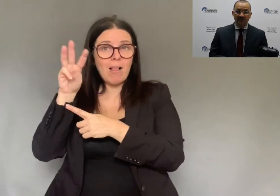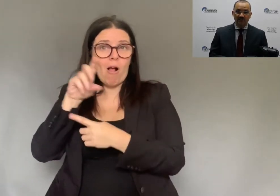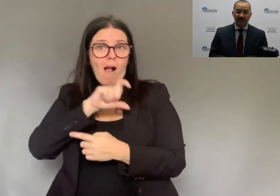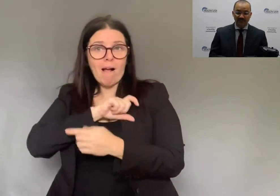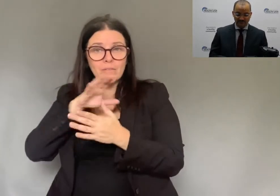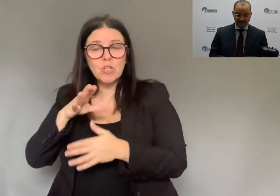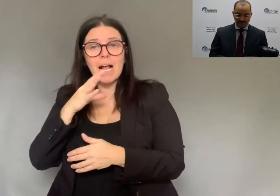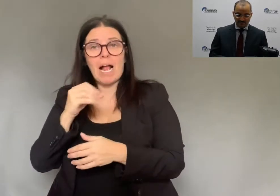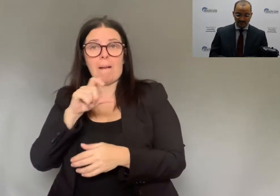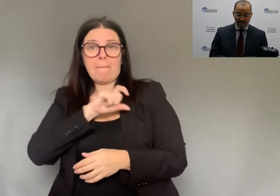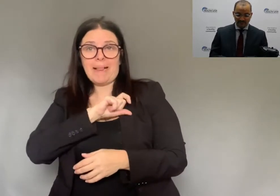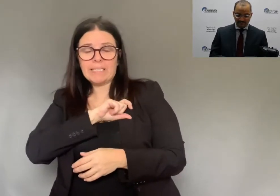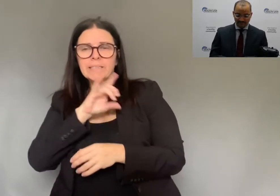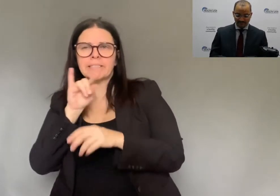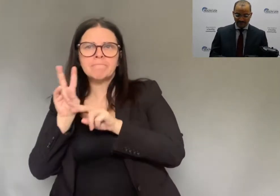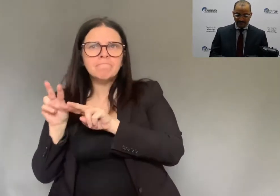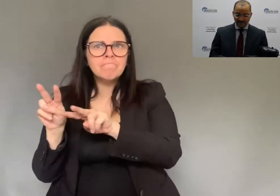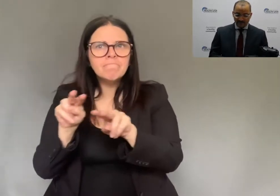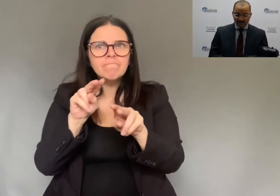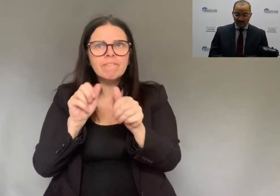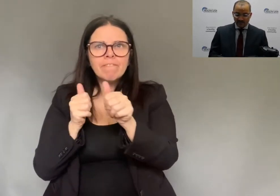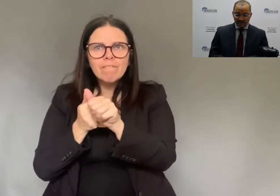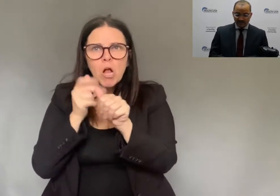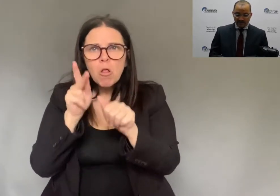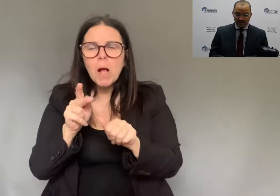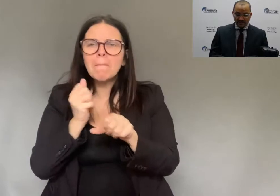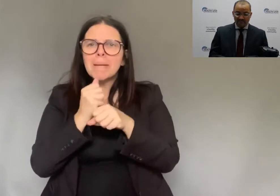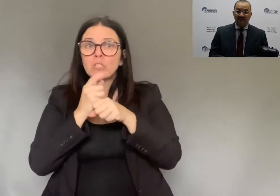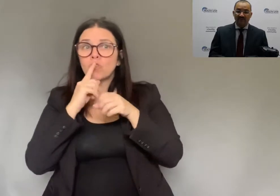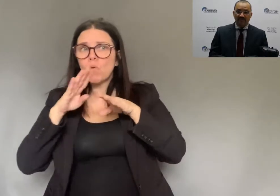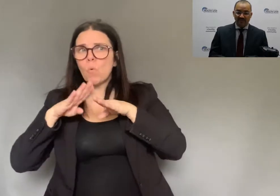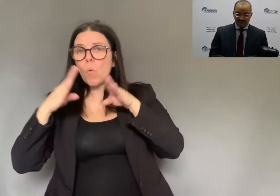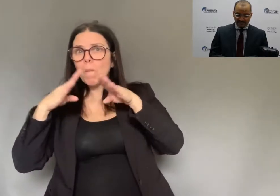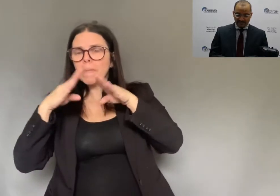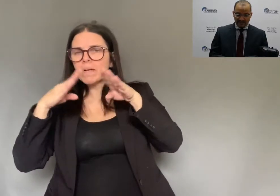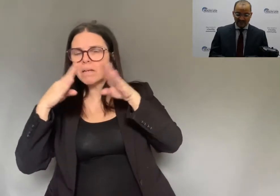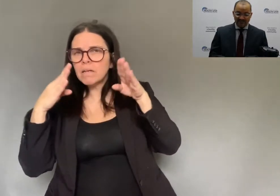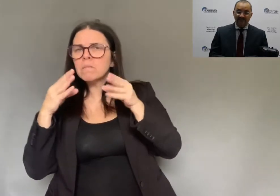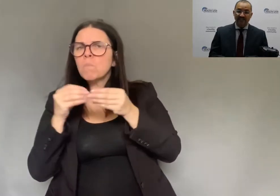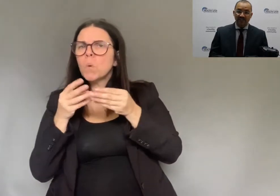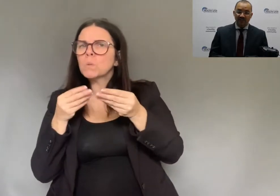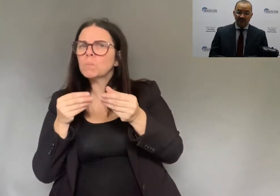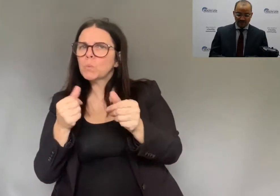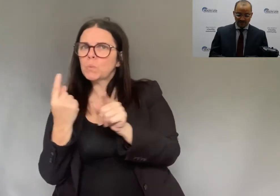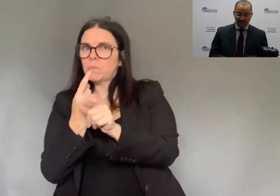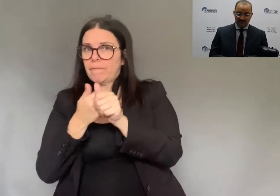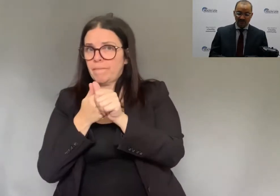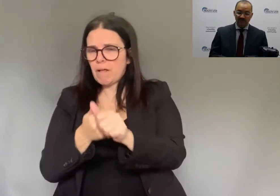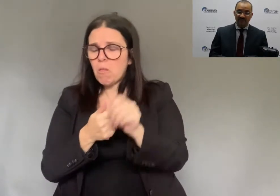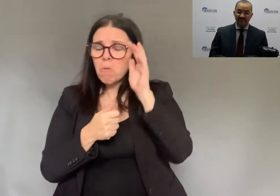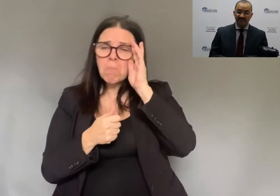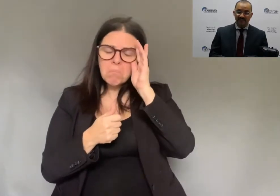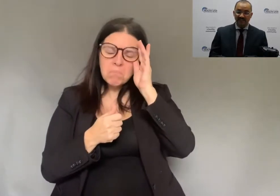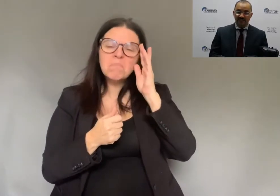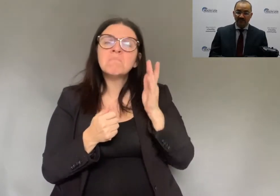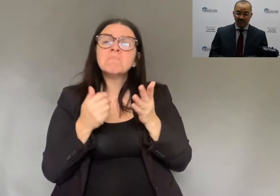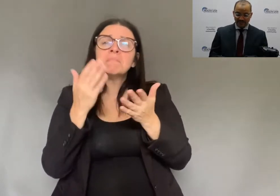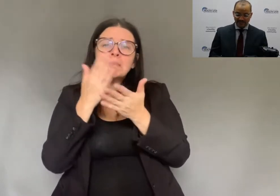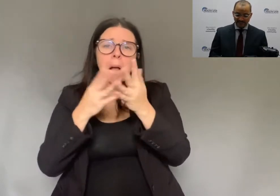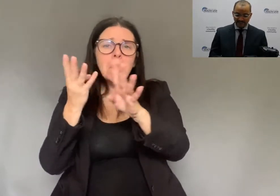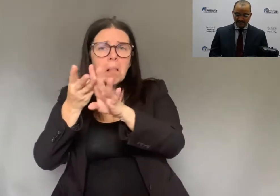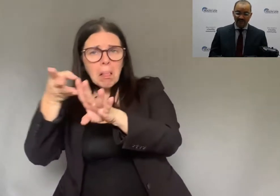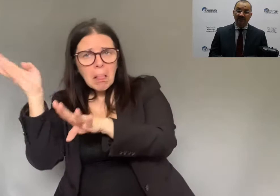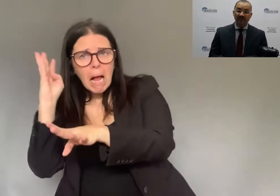initial openings were smooth. While there were a number of lines in traffic, in general, most businesses had put